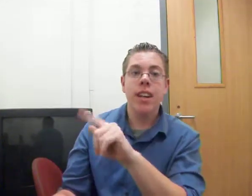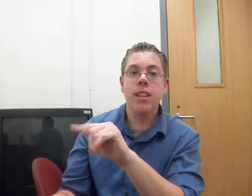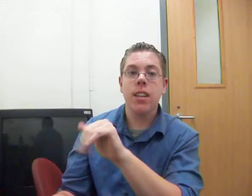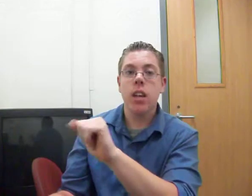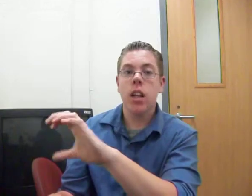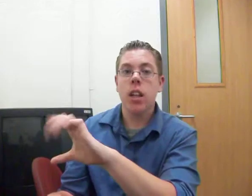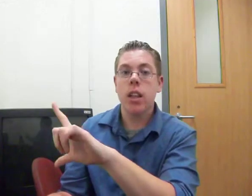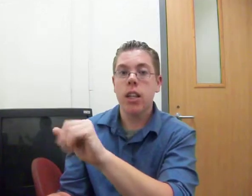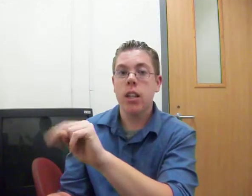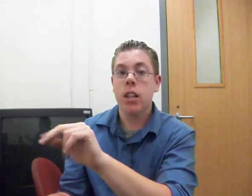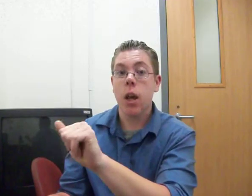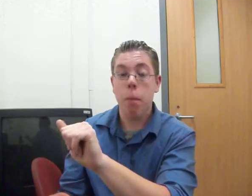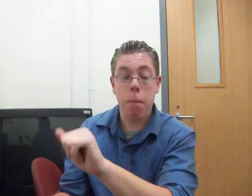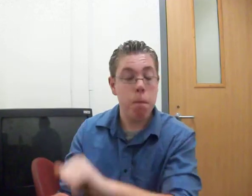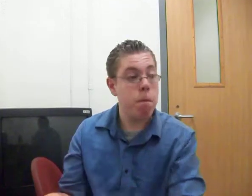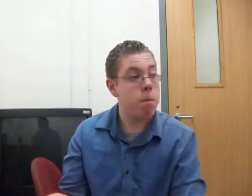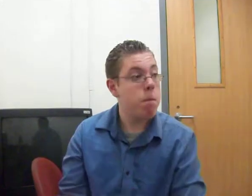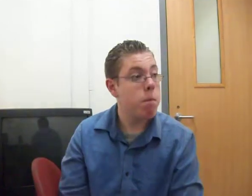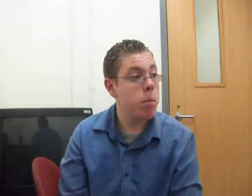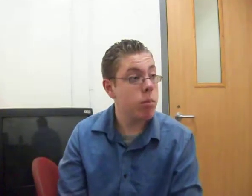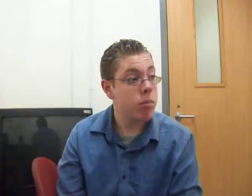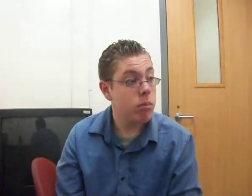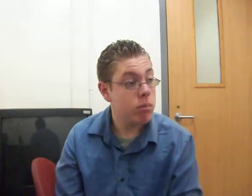Generally speaking, because of the prevailing wind,